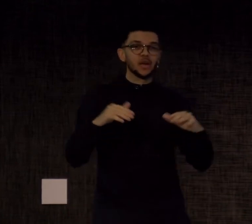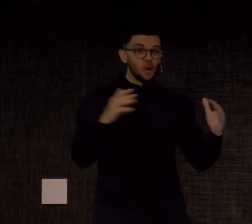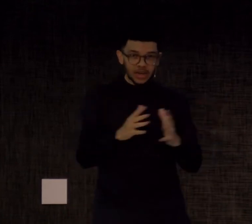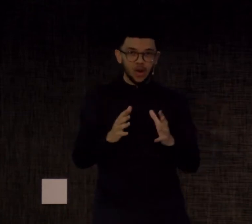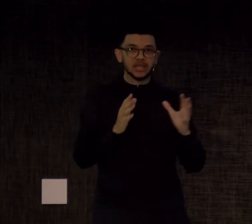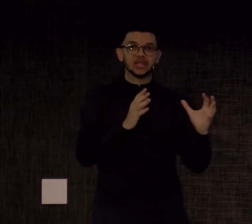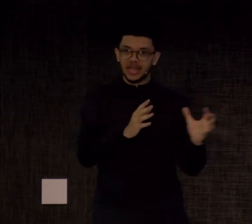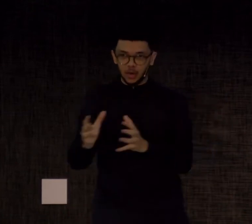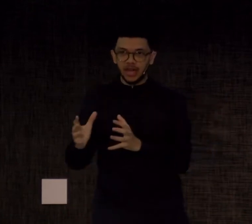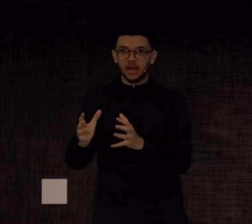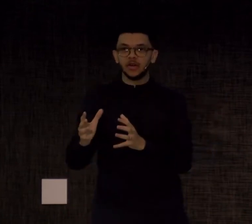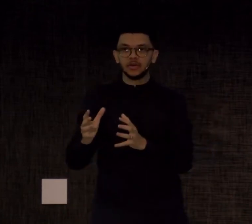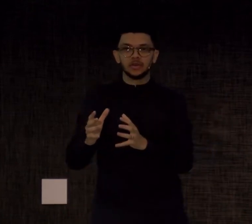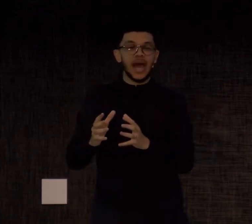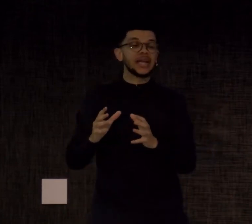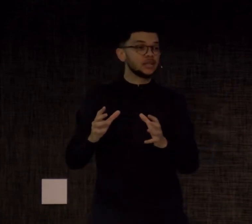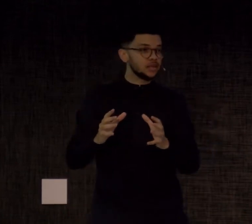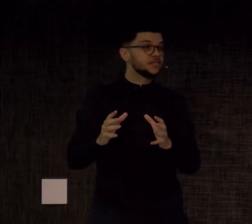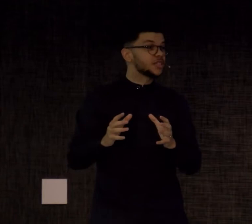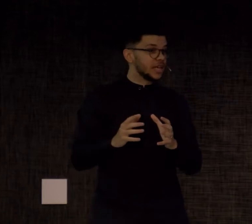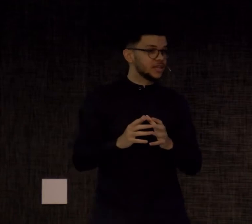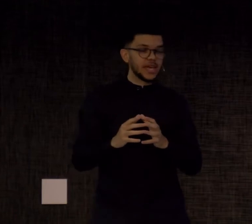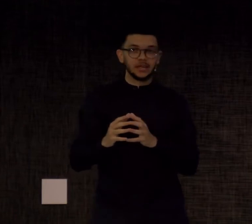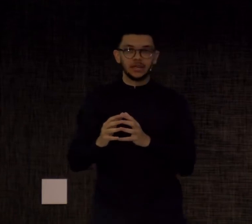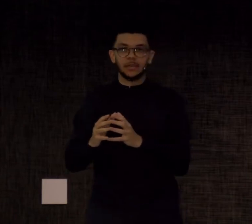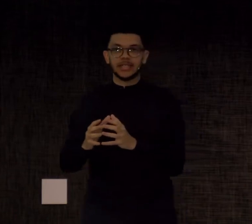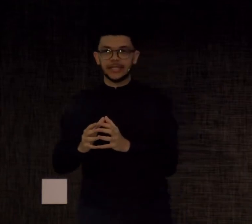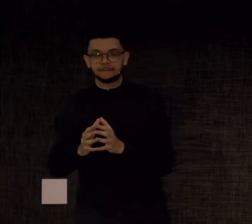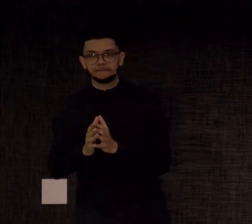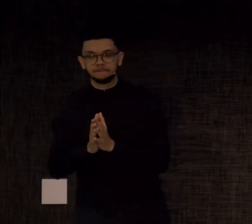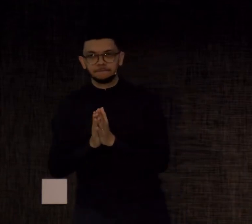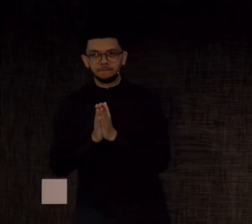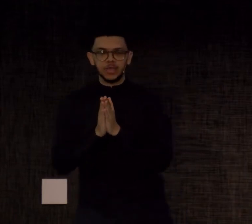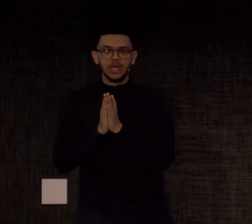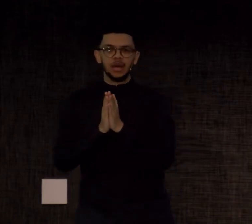fabric all at once in a quick go, and live to tell the tale, I might add.